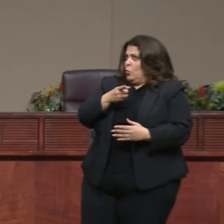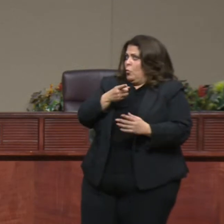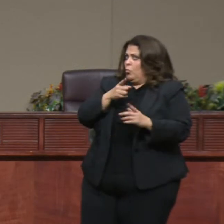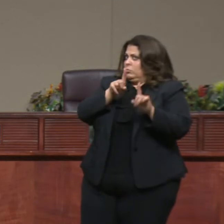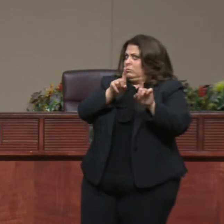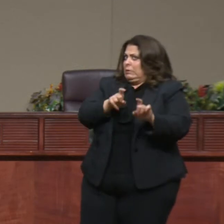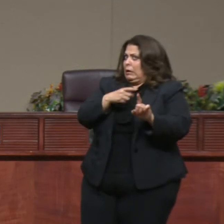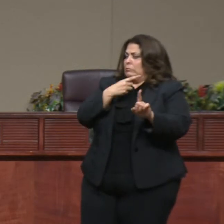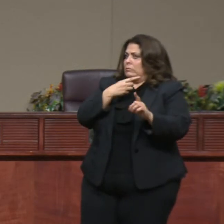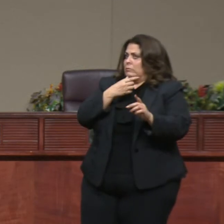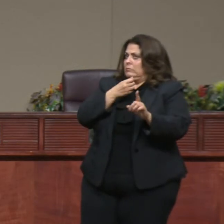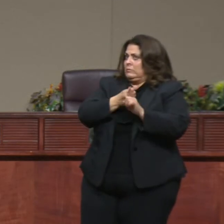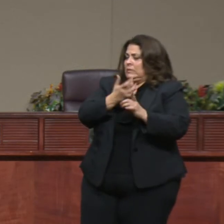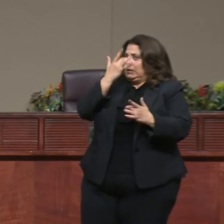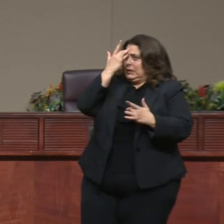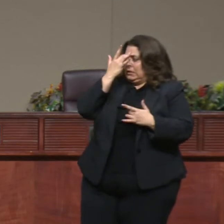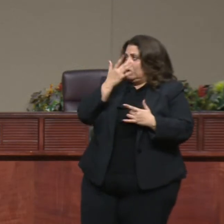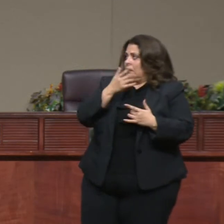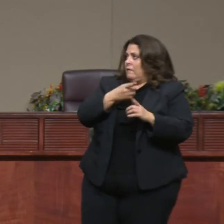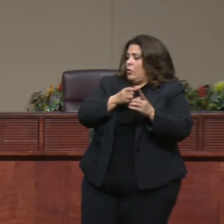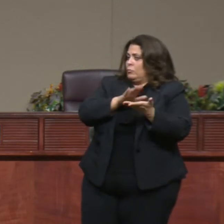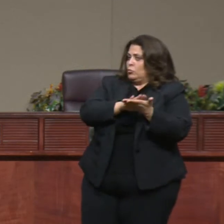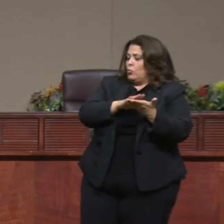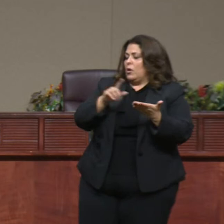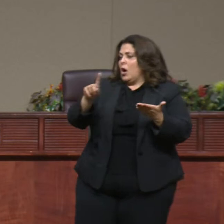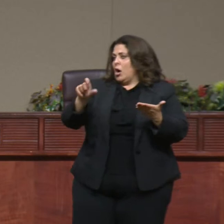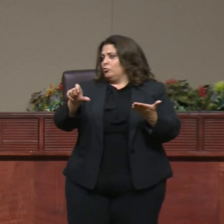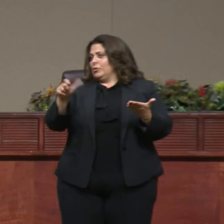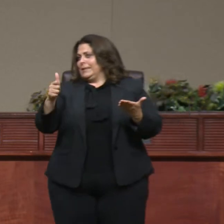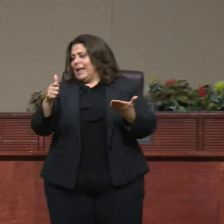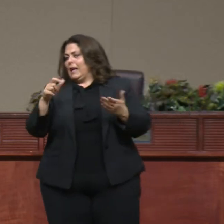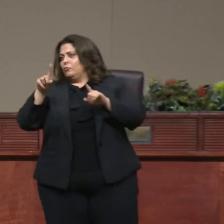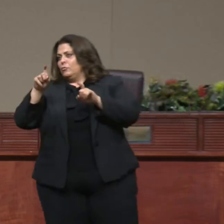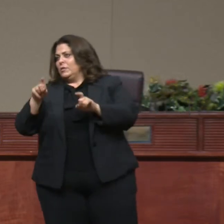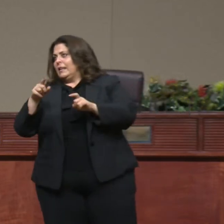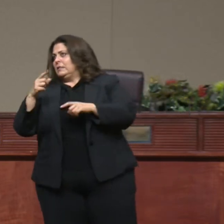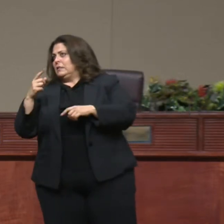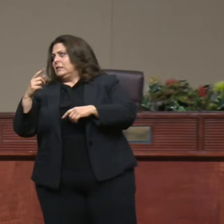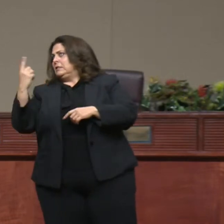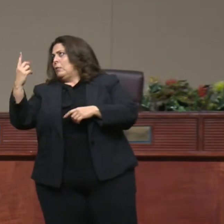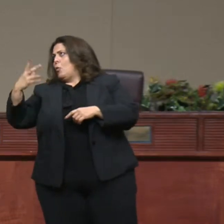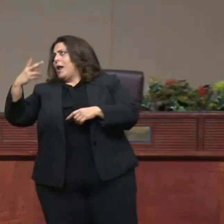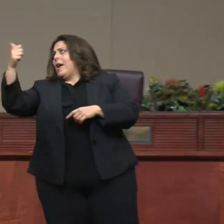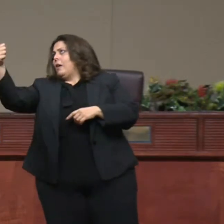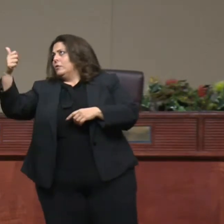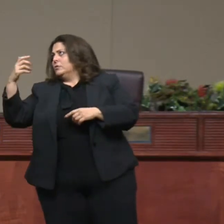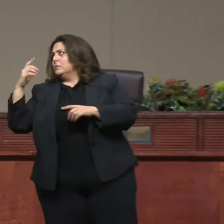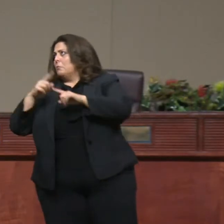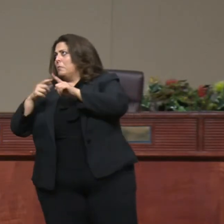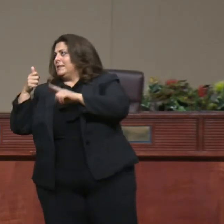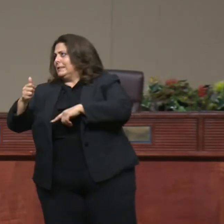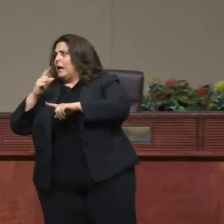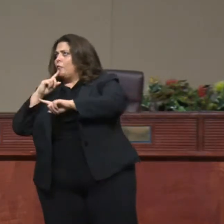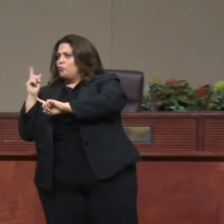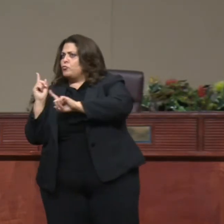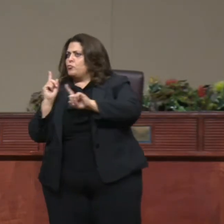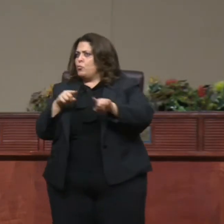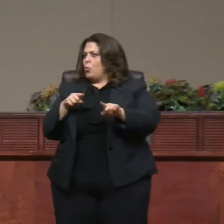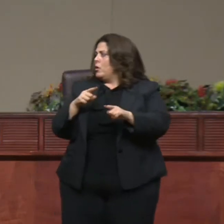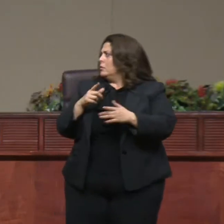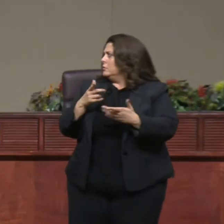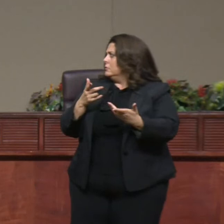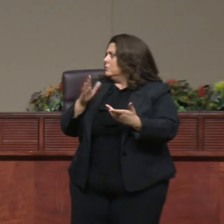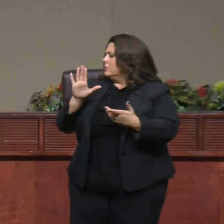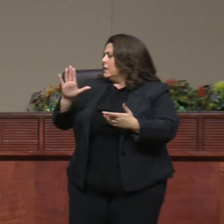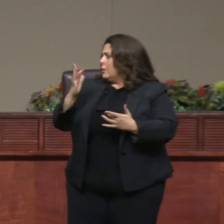and 110 who tested positive elsewhere and self-reported it. Do you have concerns about what's going